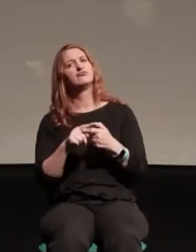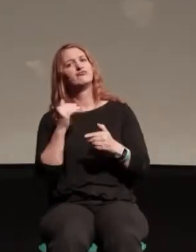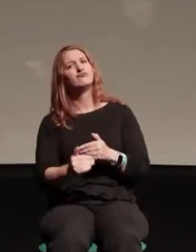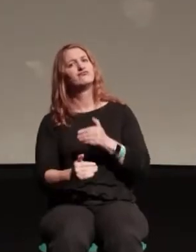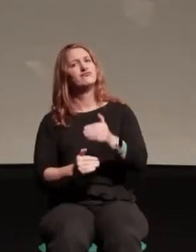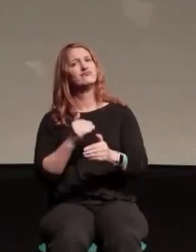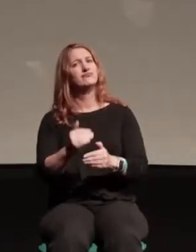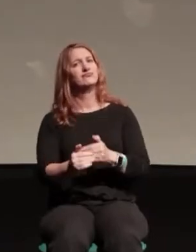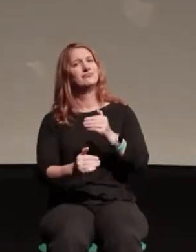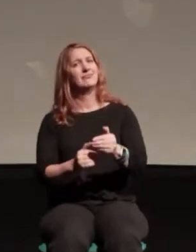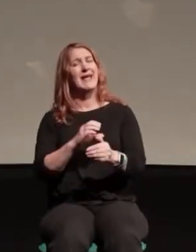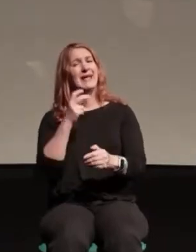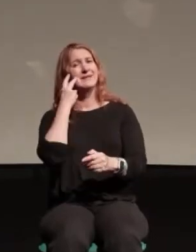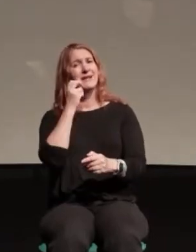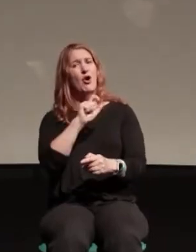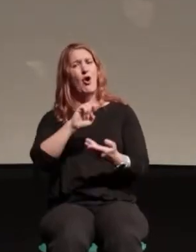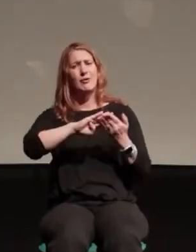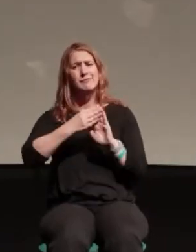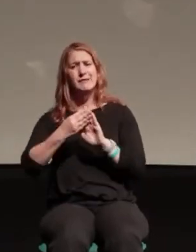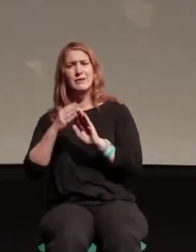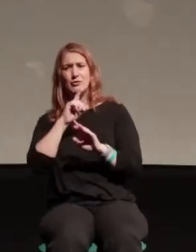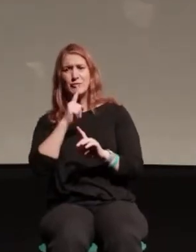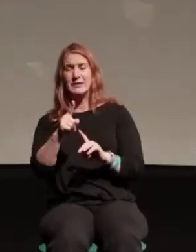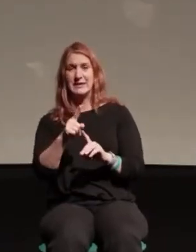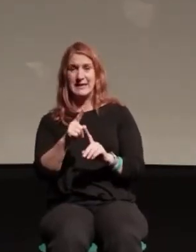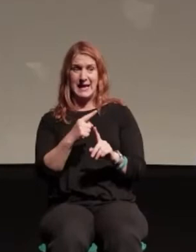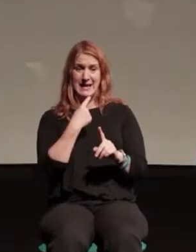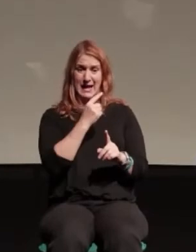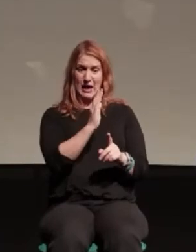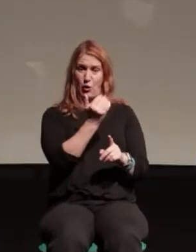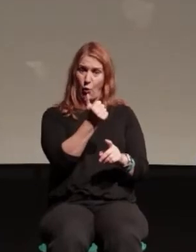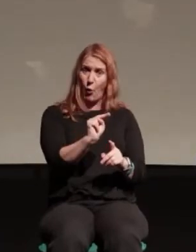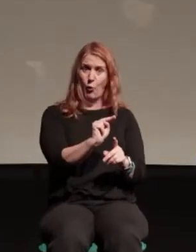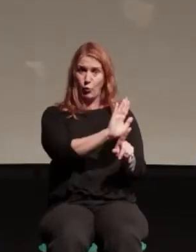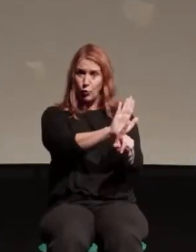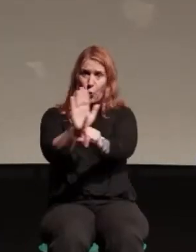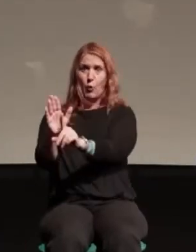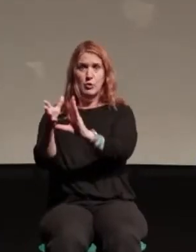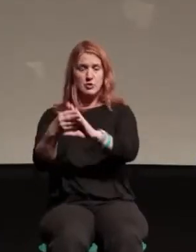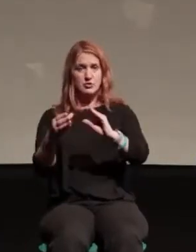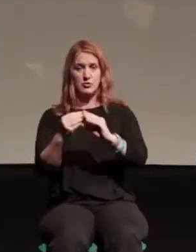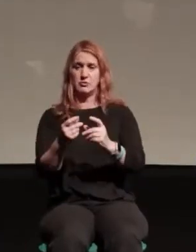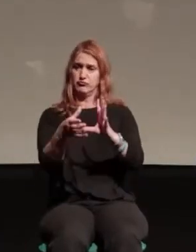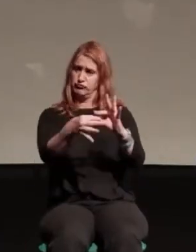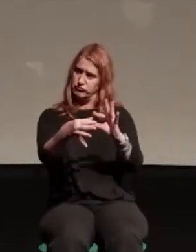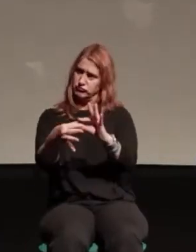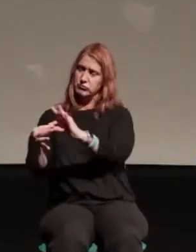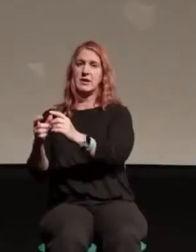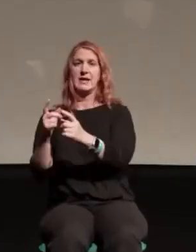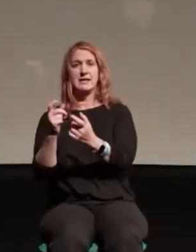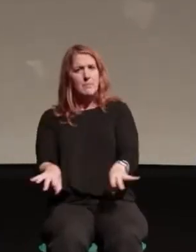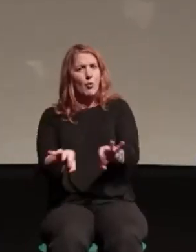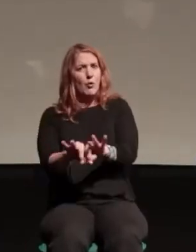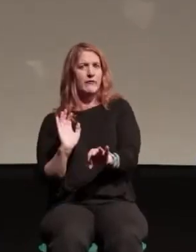and see all of our communities being able to tell our own stories. And that's an important part, I think, for all of our organizations.